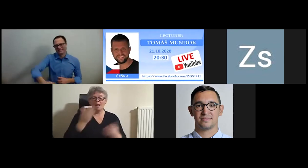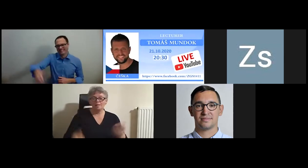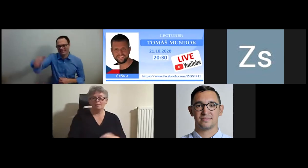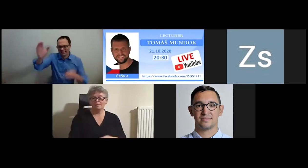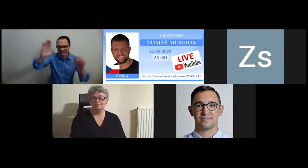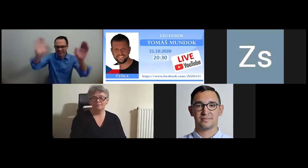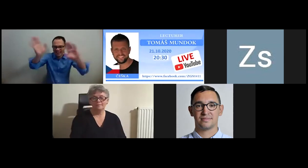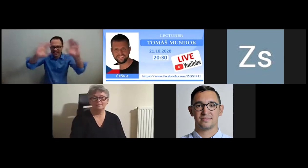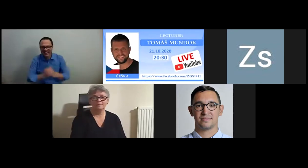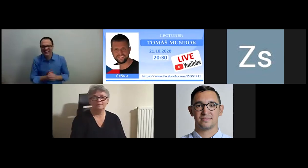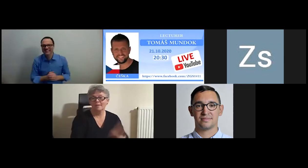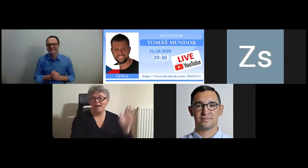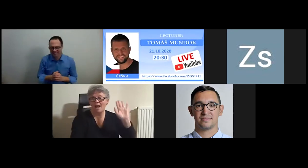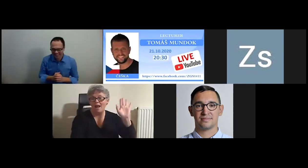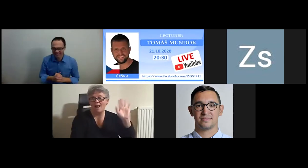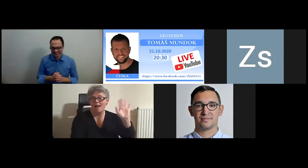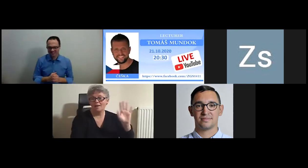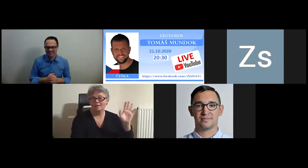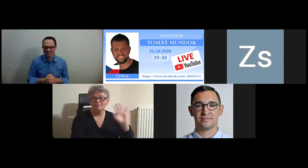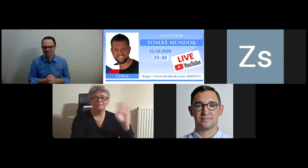Czech Republic, welcome.